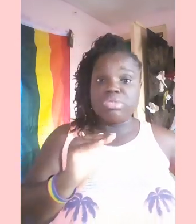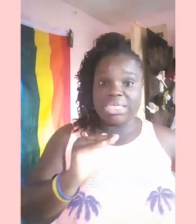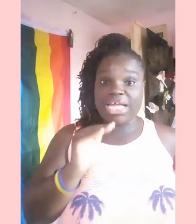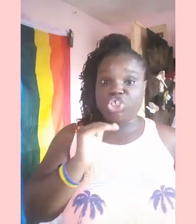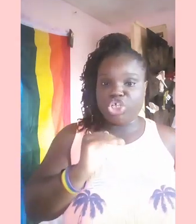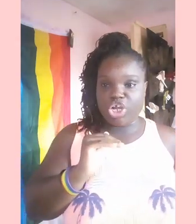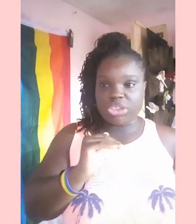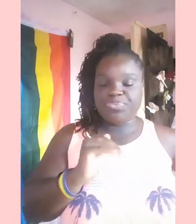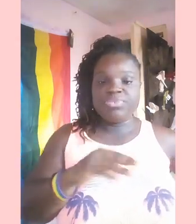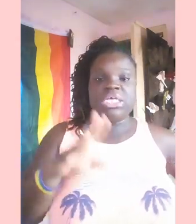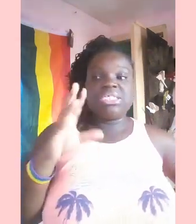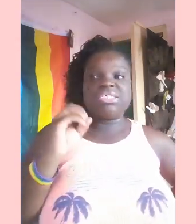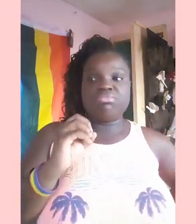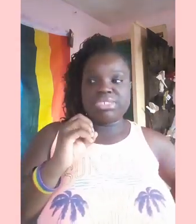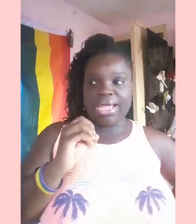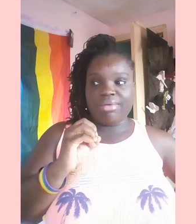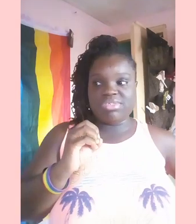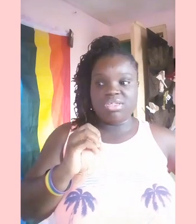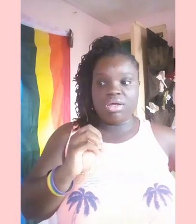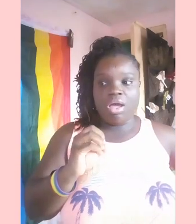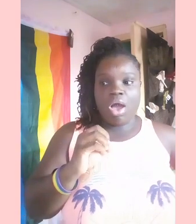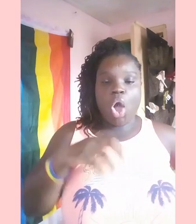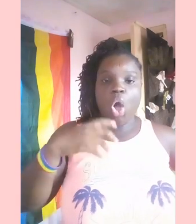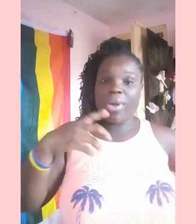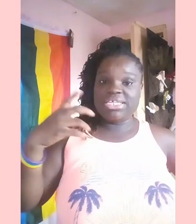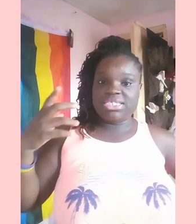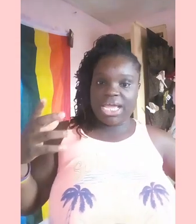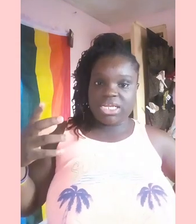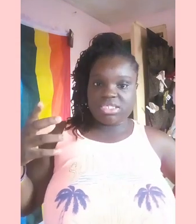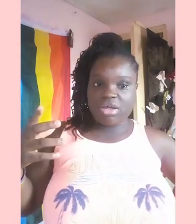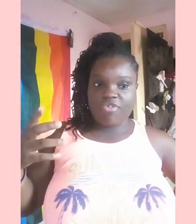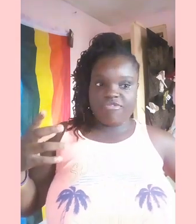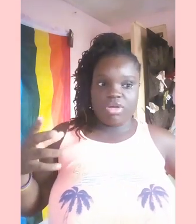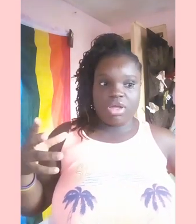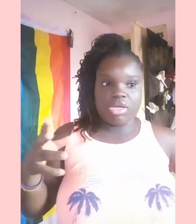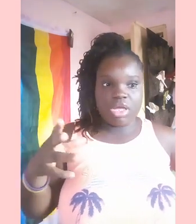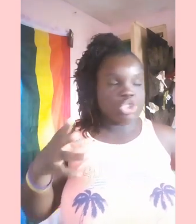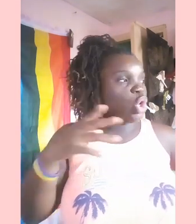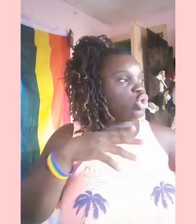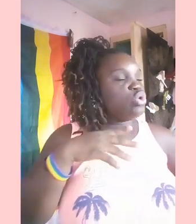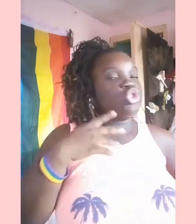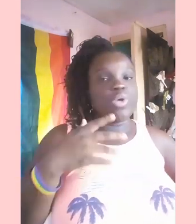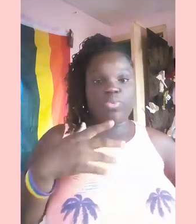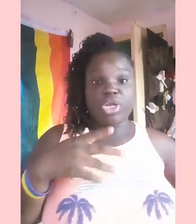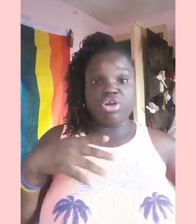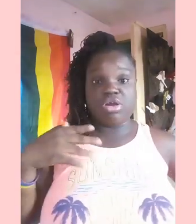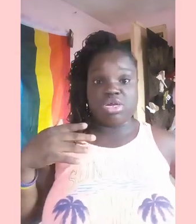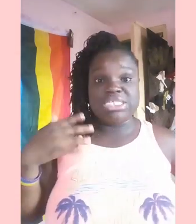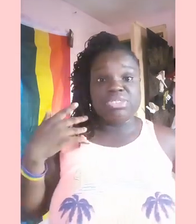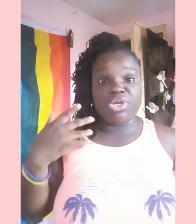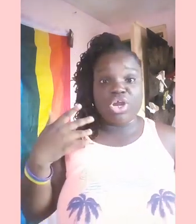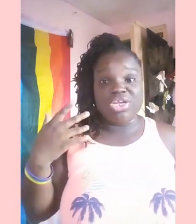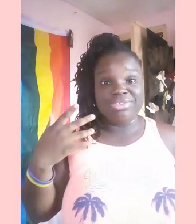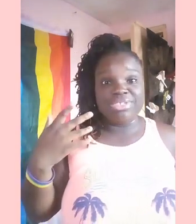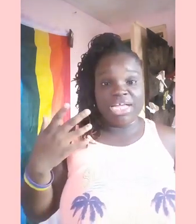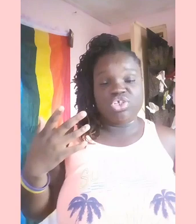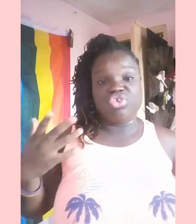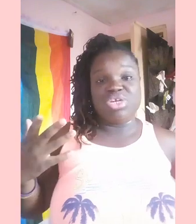music at church. So sometimes how I sign the stuff, it's how you would do it when you're actually doing a